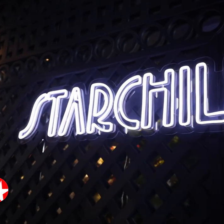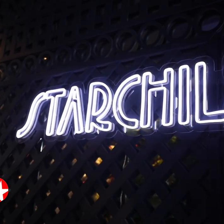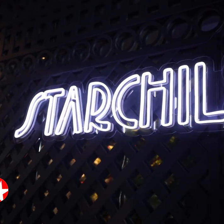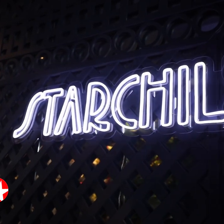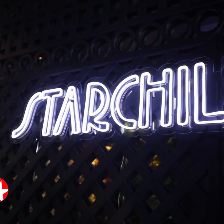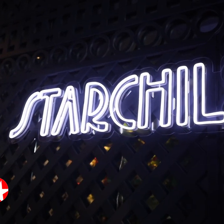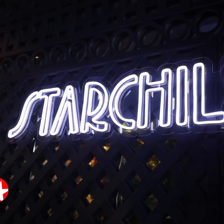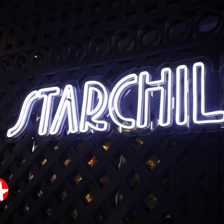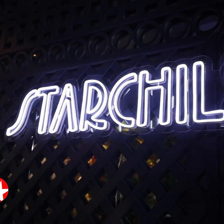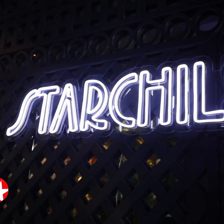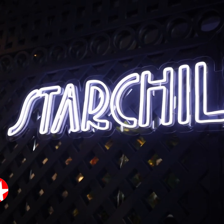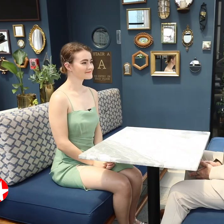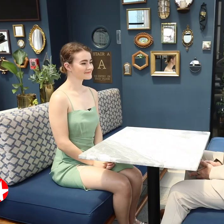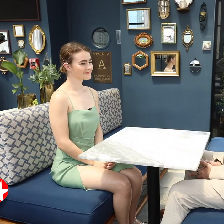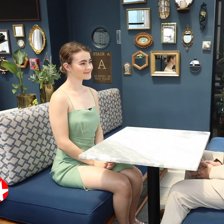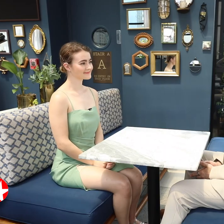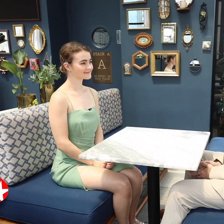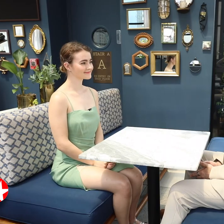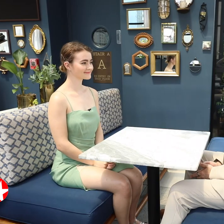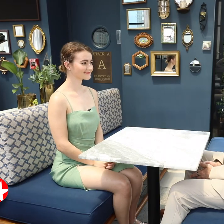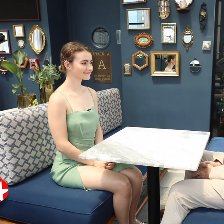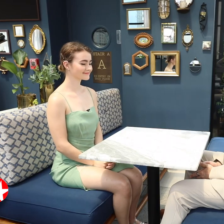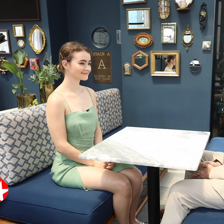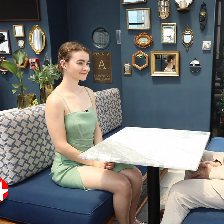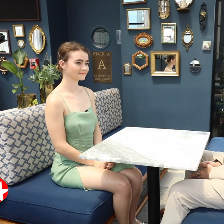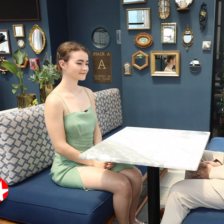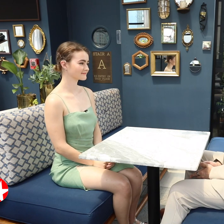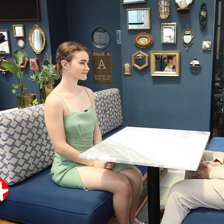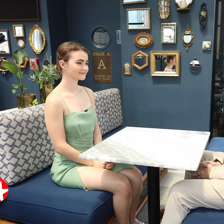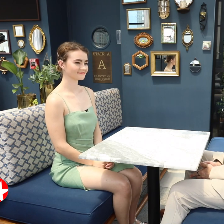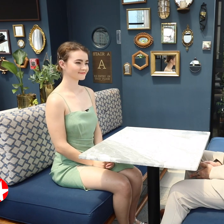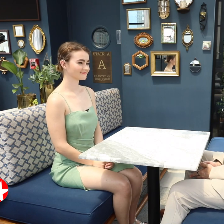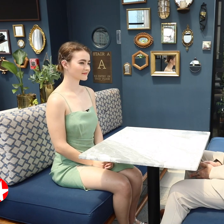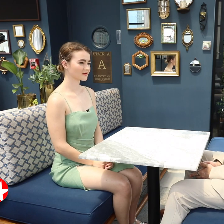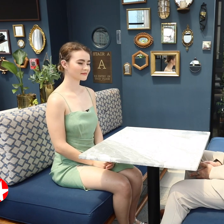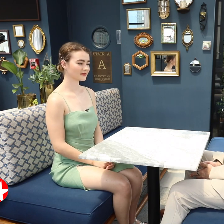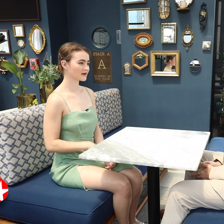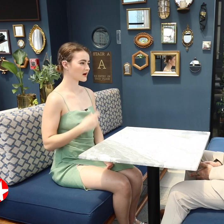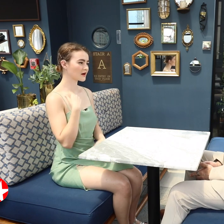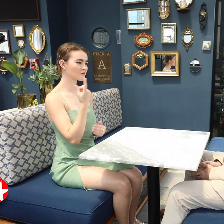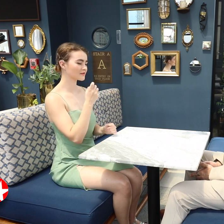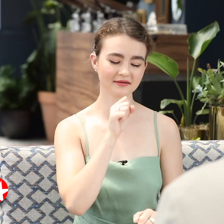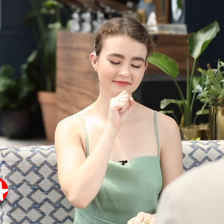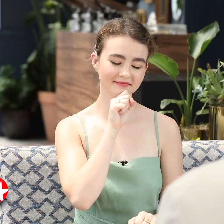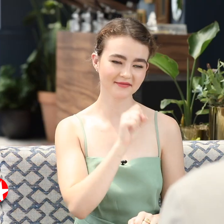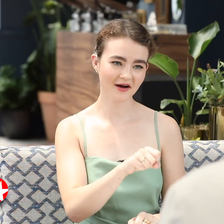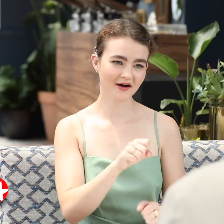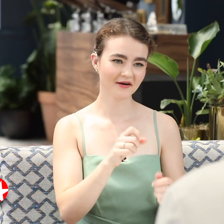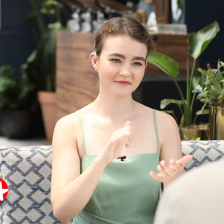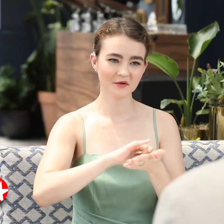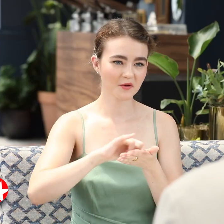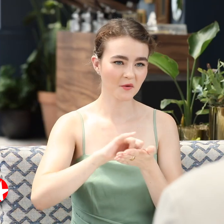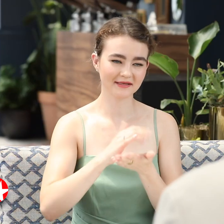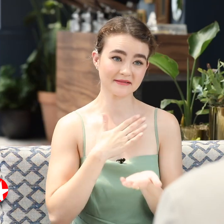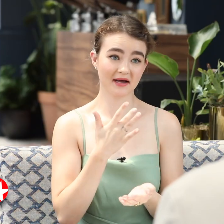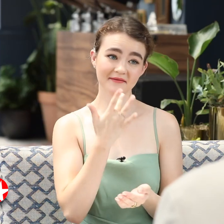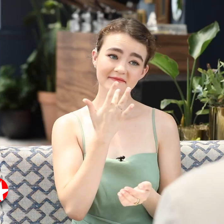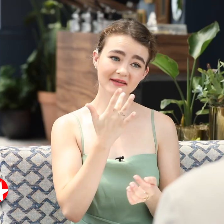Millicent, so nice to meet you. How is New York and Broadway treating you? Oh my God, I love New York. It's